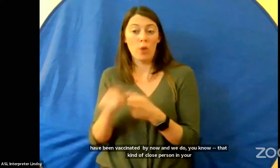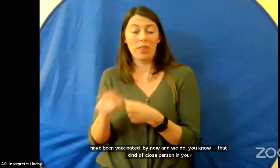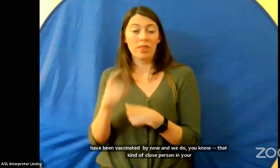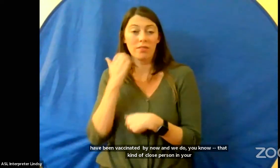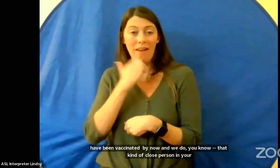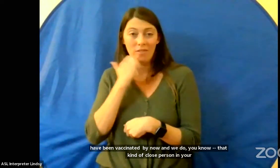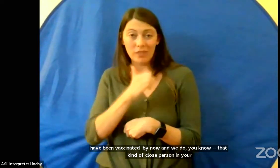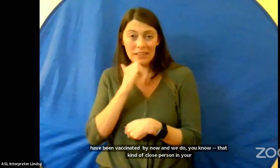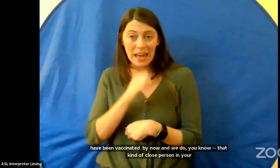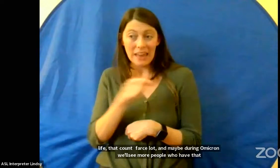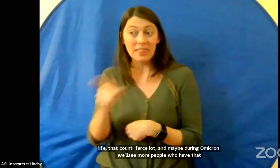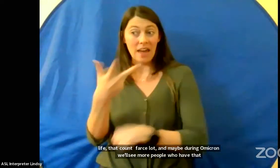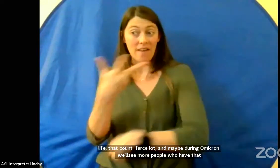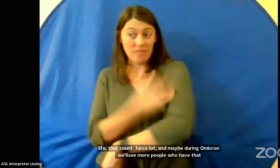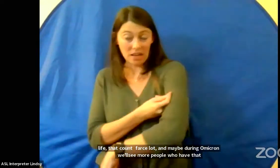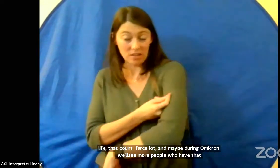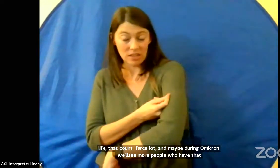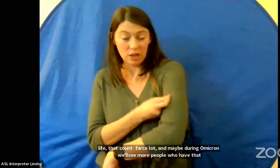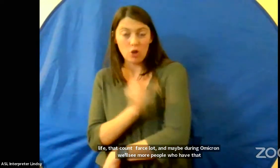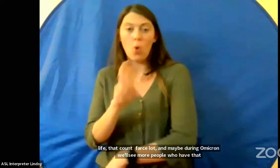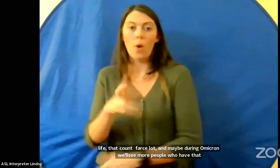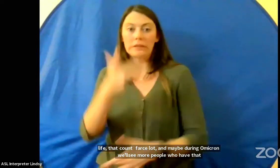experience.